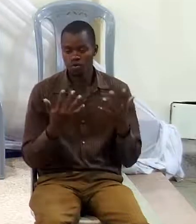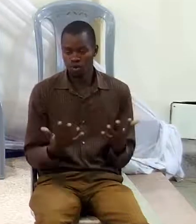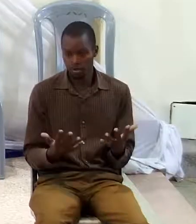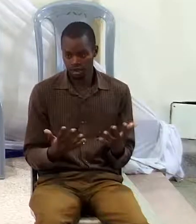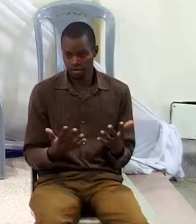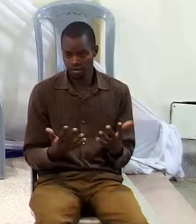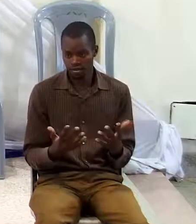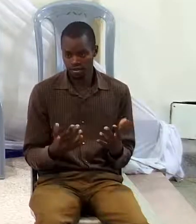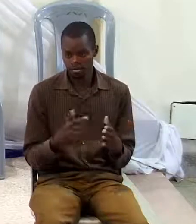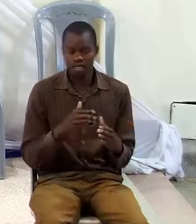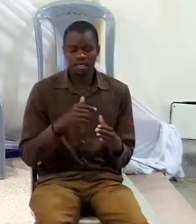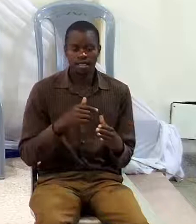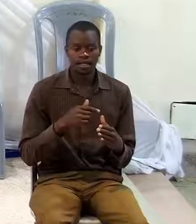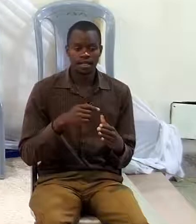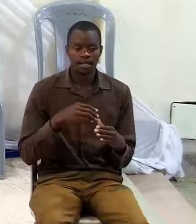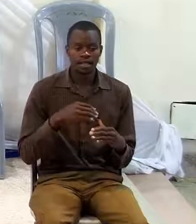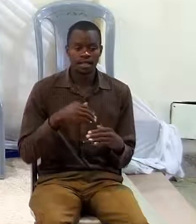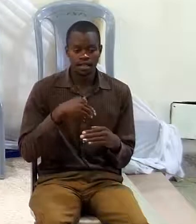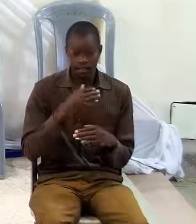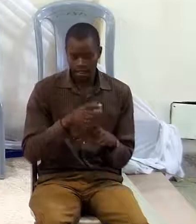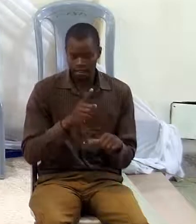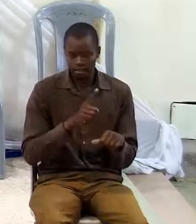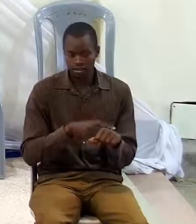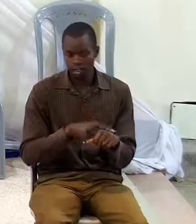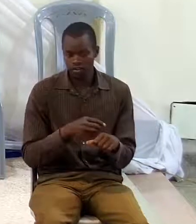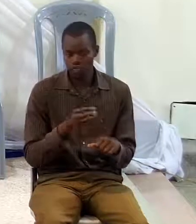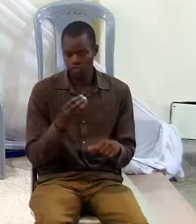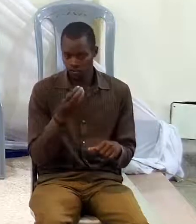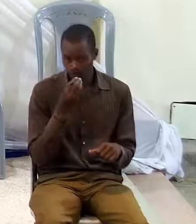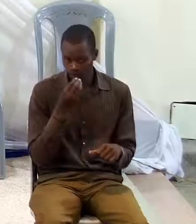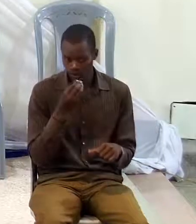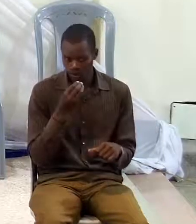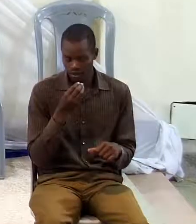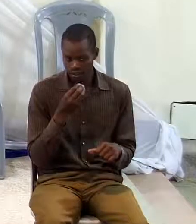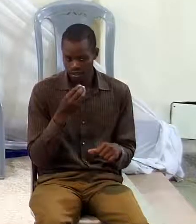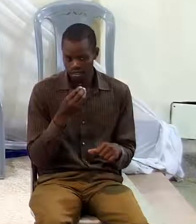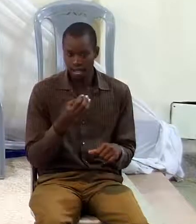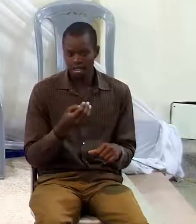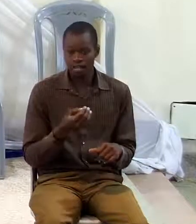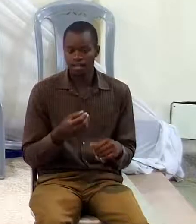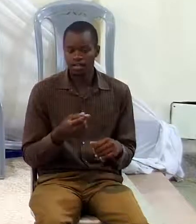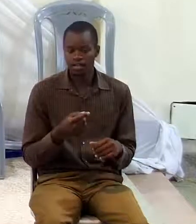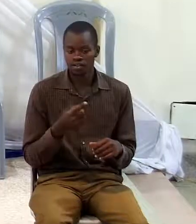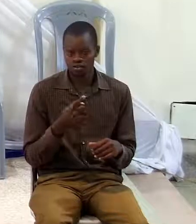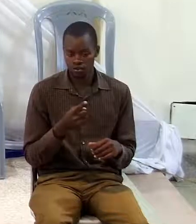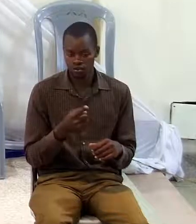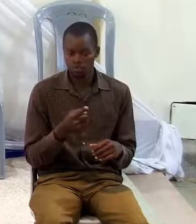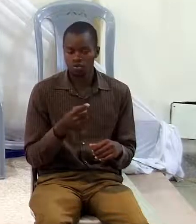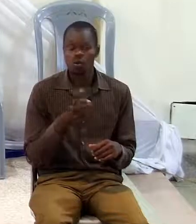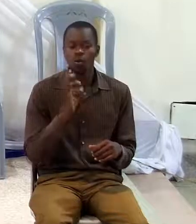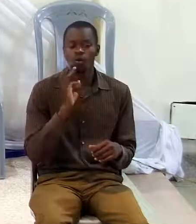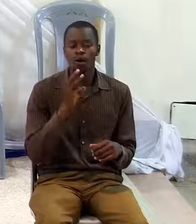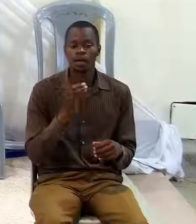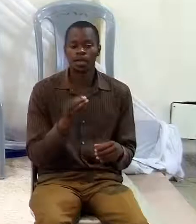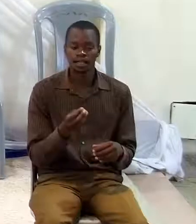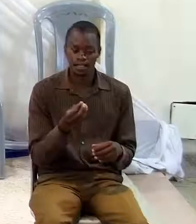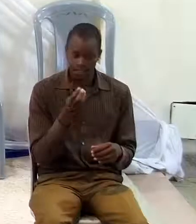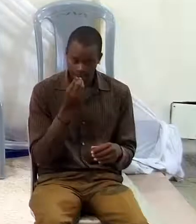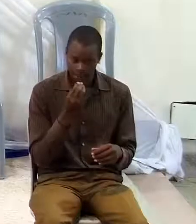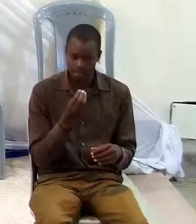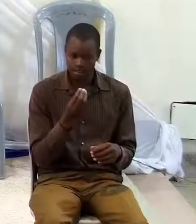be available to you, you will compensate. You will eat it like compensating. And this can just